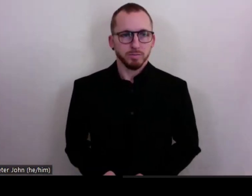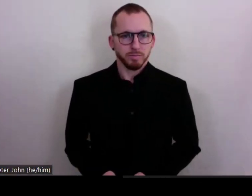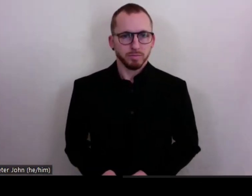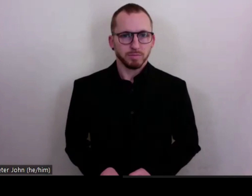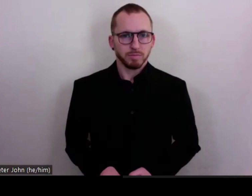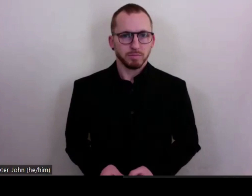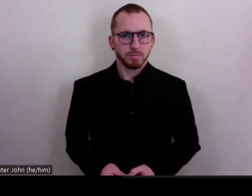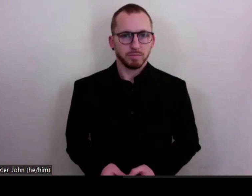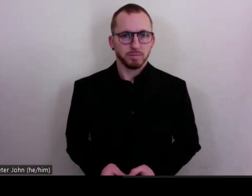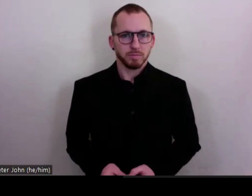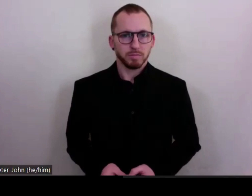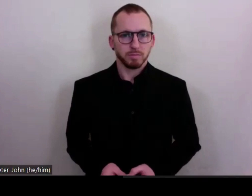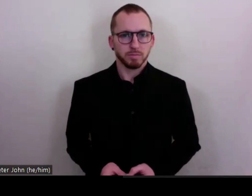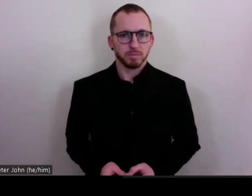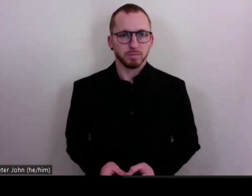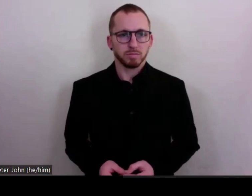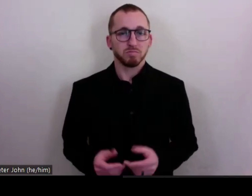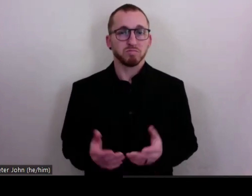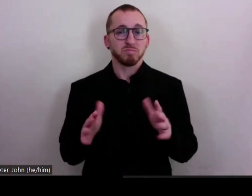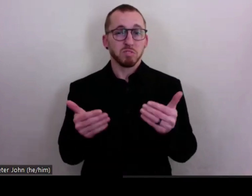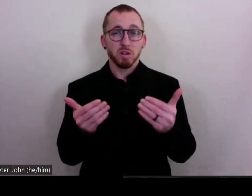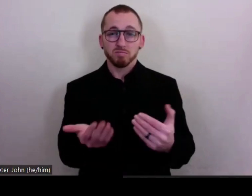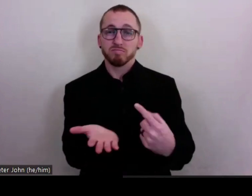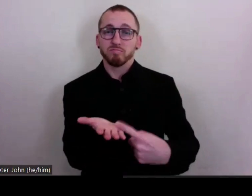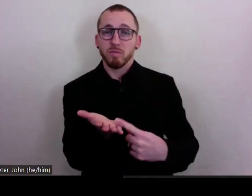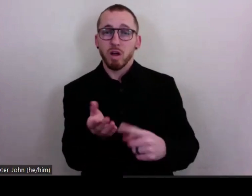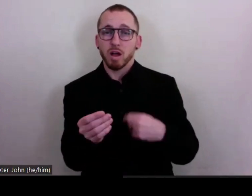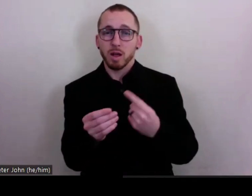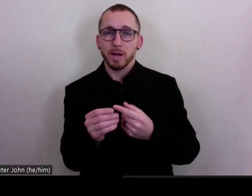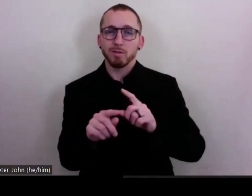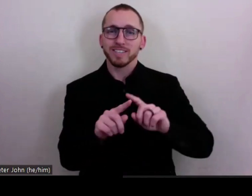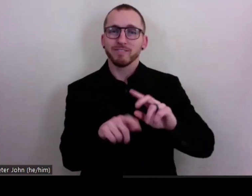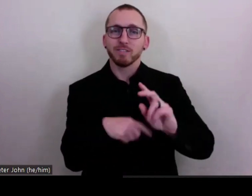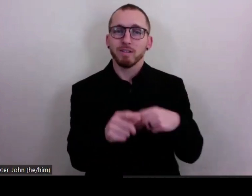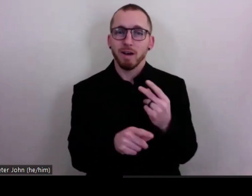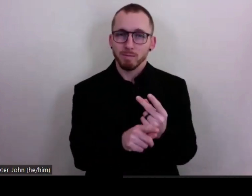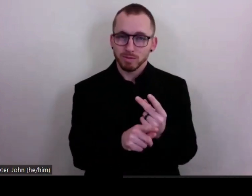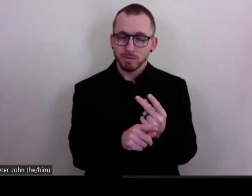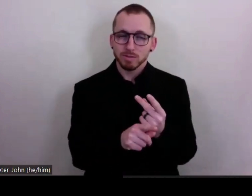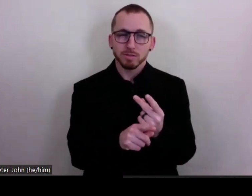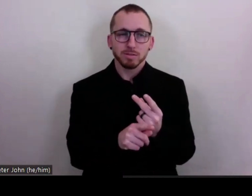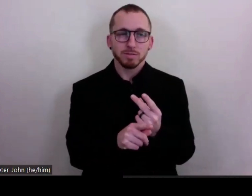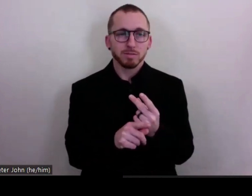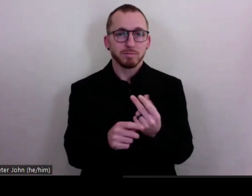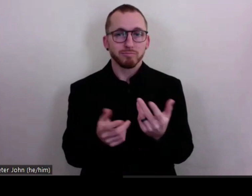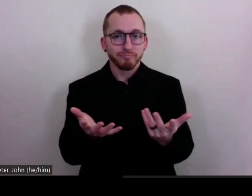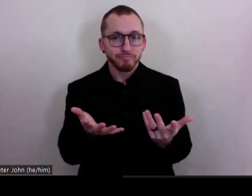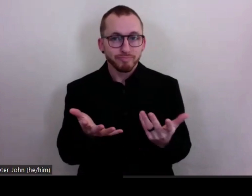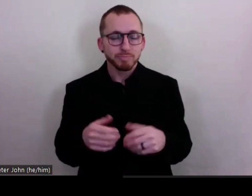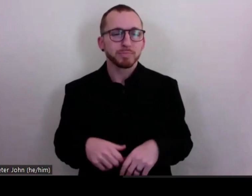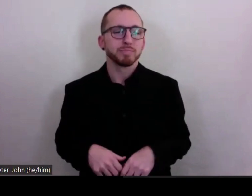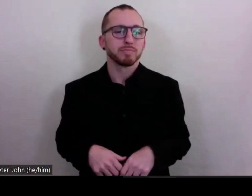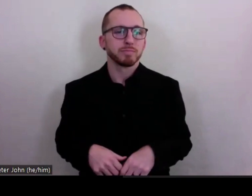Okay, so let's talk about the different types of